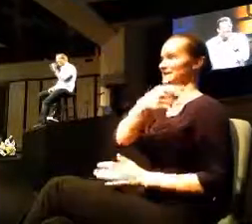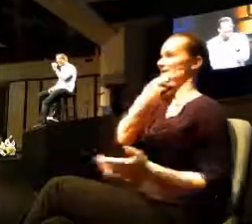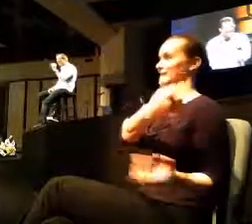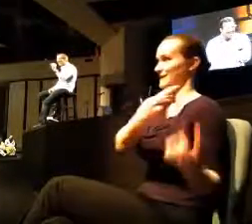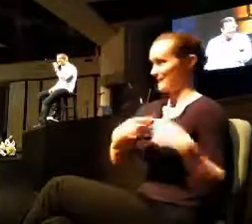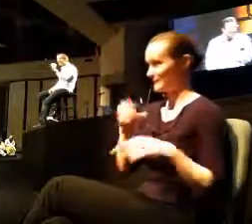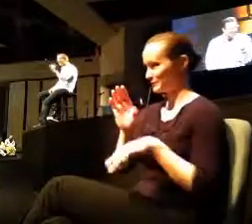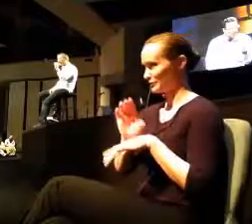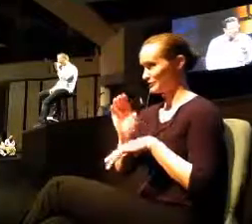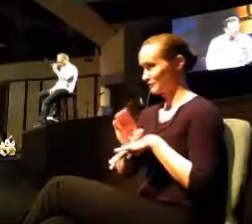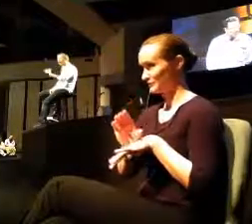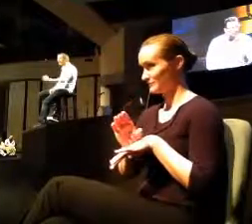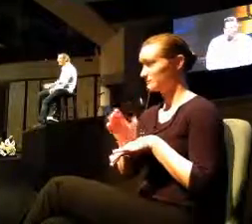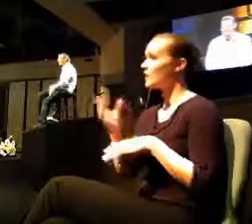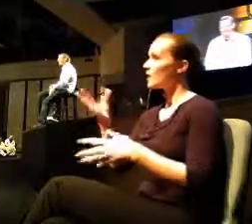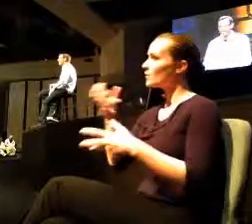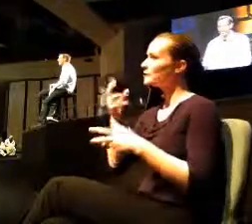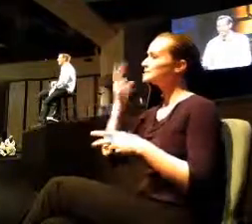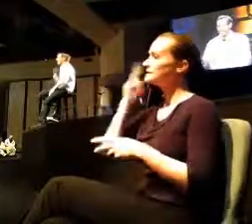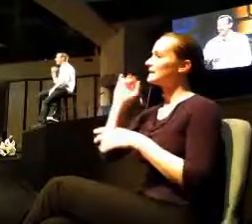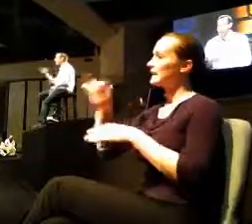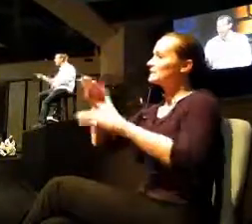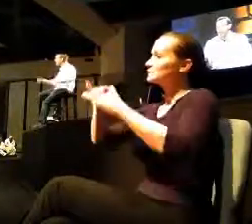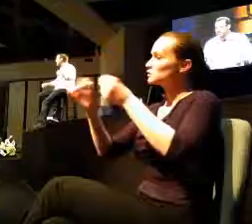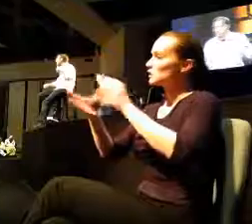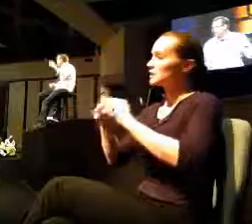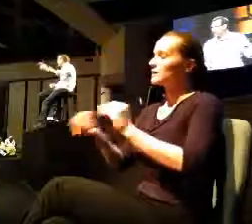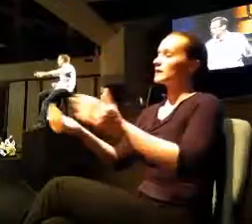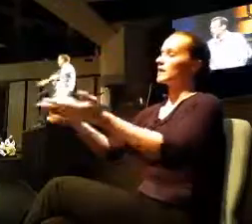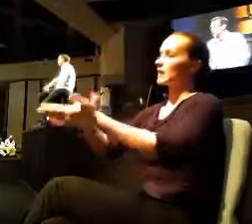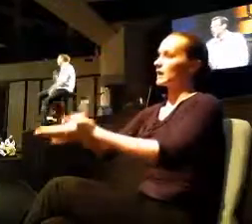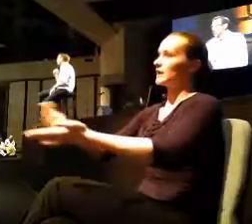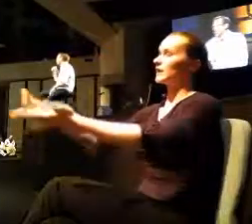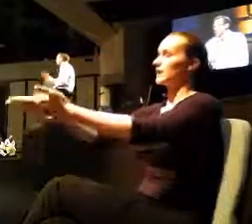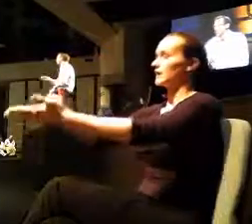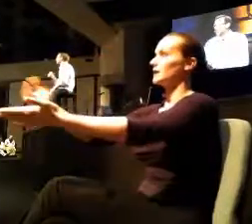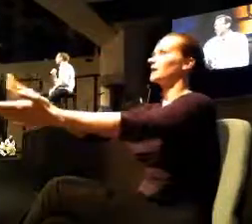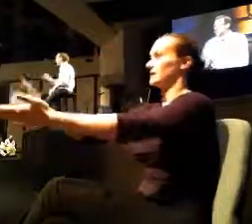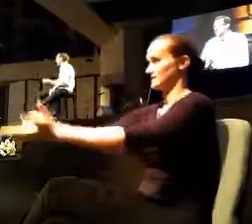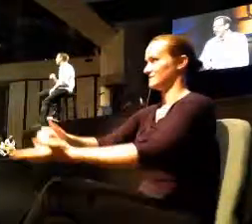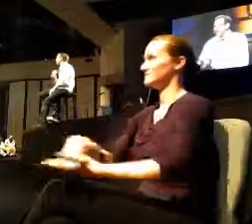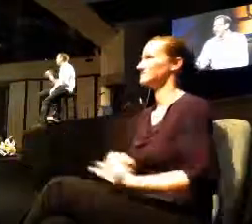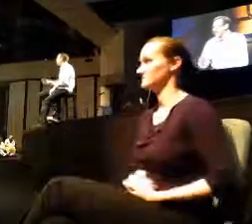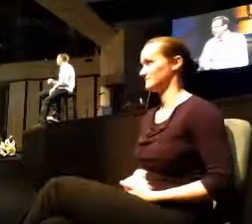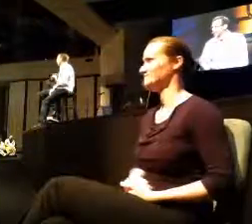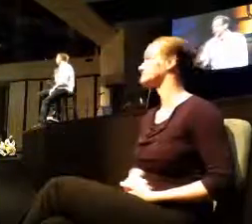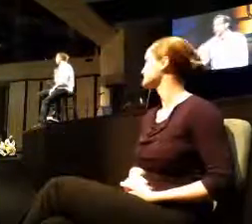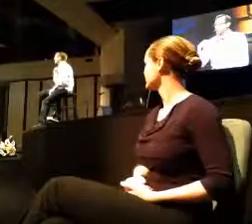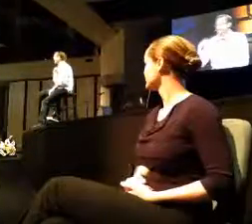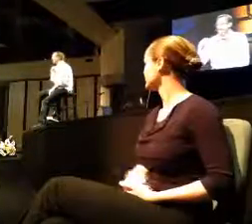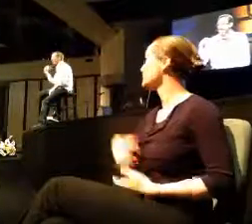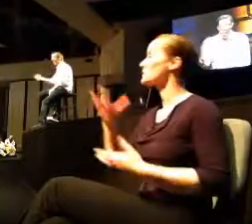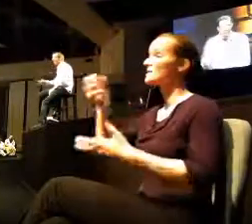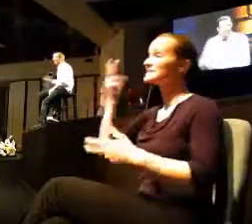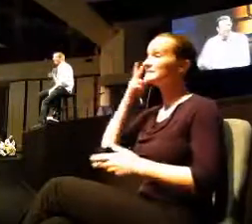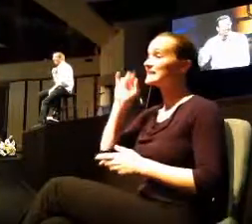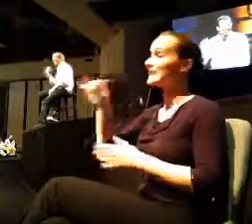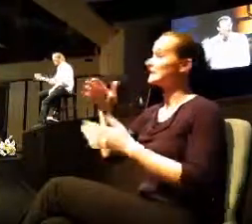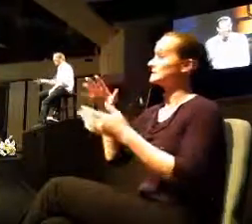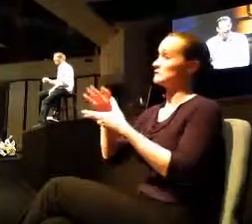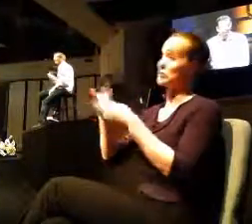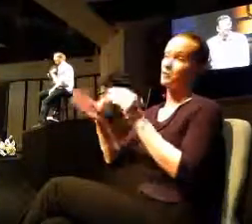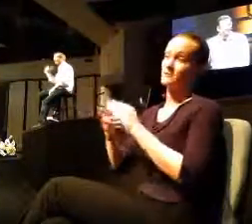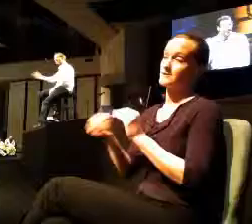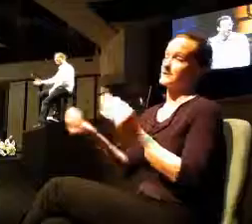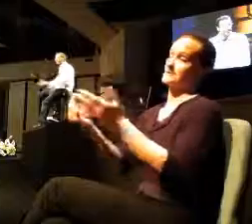want to see that story repeated, not once, not twice. We want to see that story repeated thousands